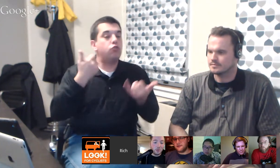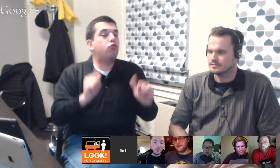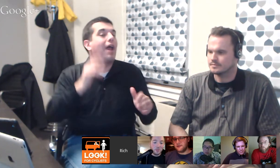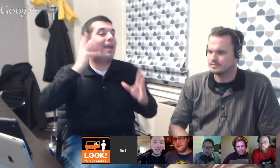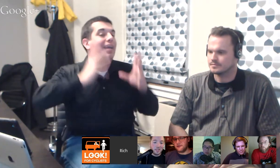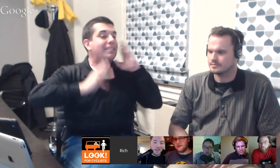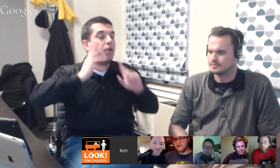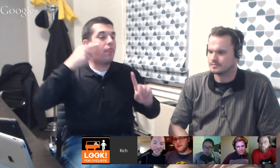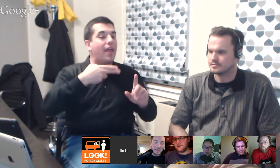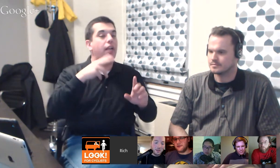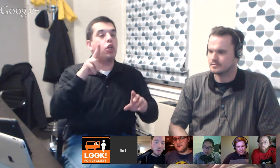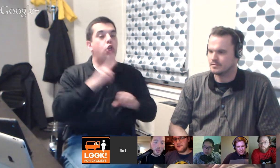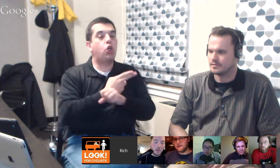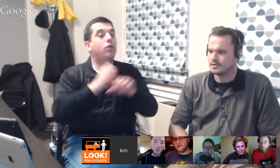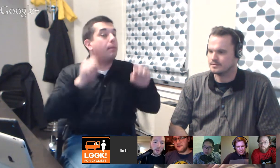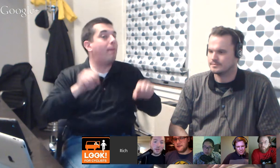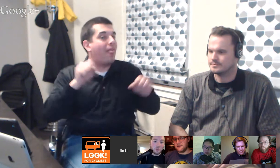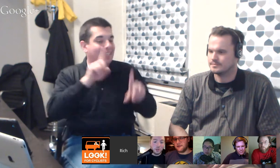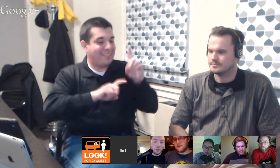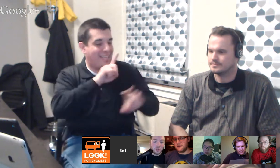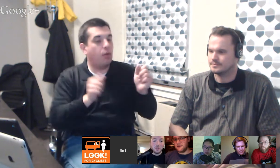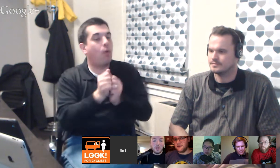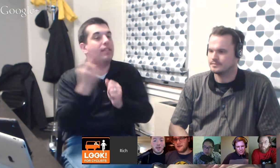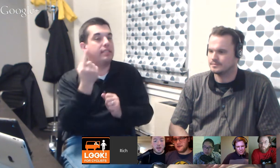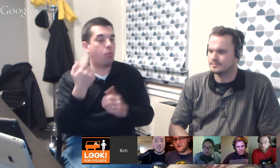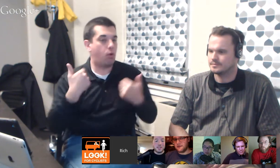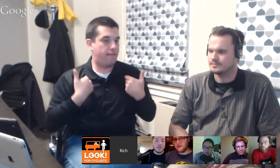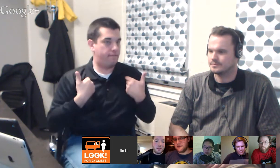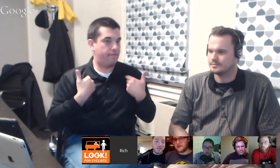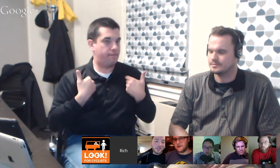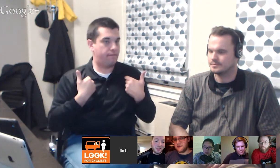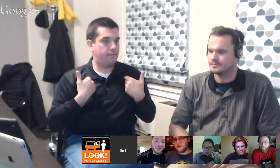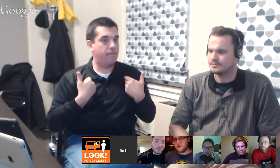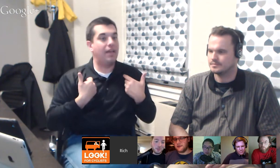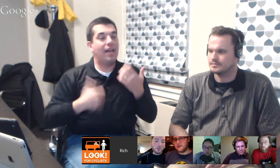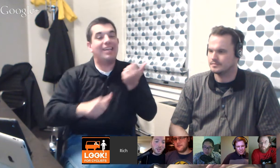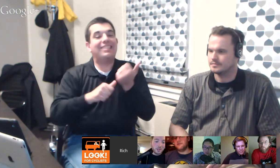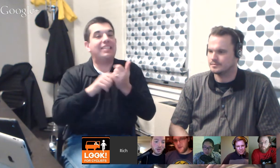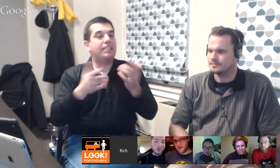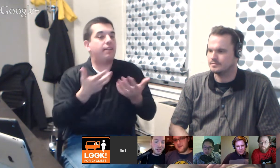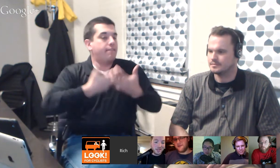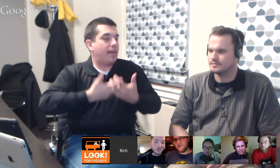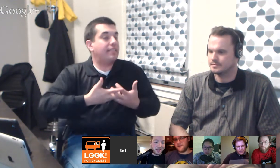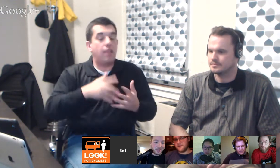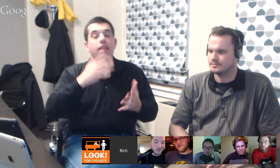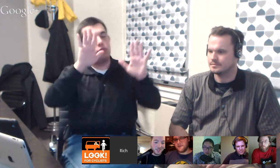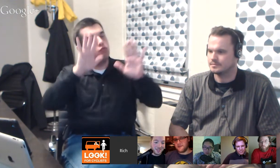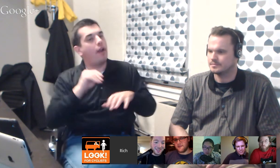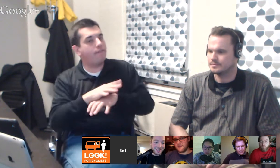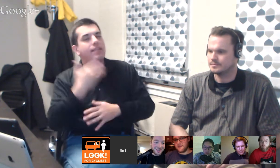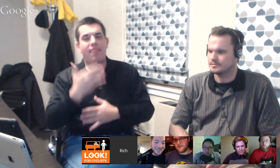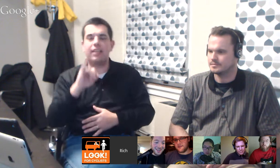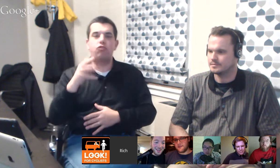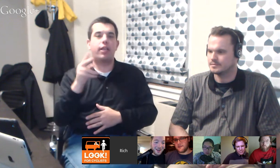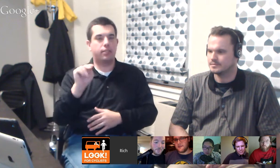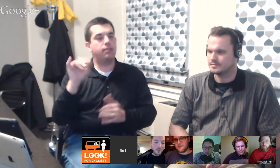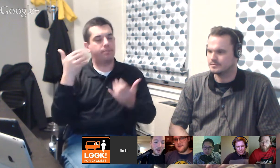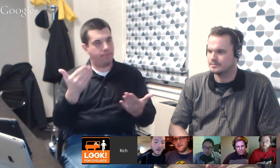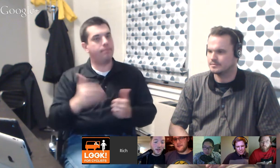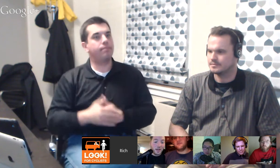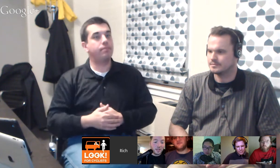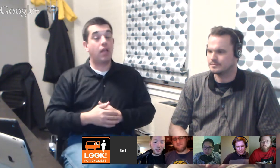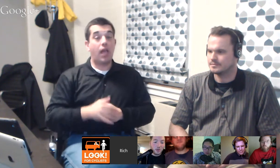that usability testing, with somebody who's using assisted devices and things. So that's great advice. Thanks for that, Jason.